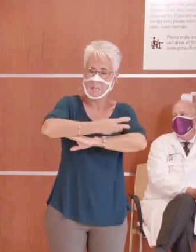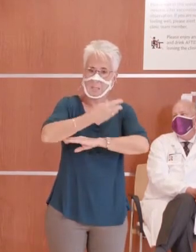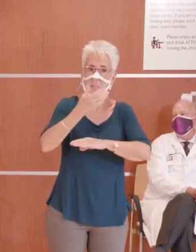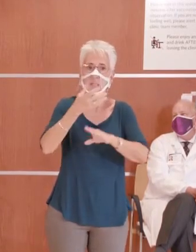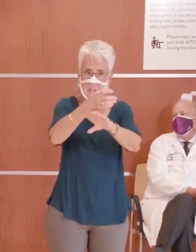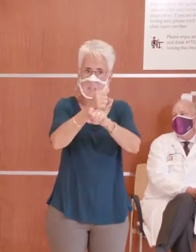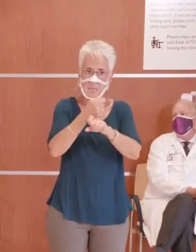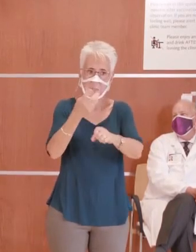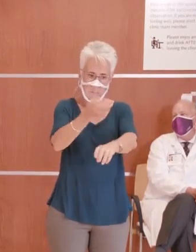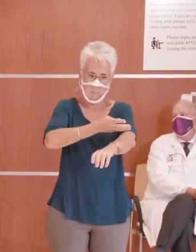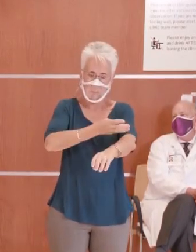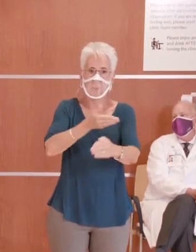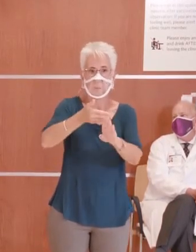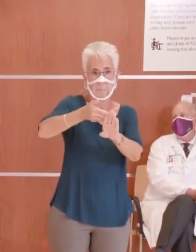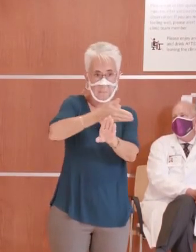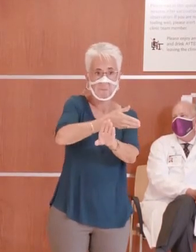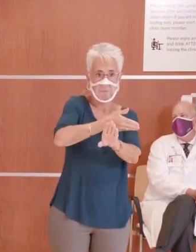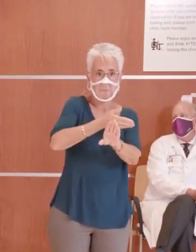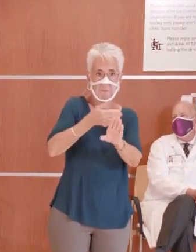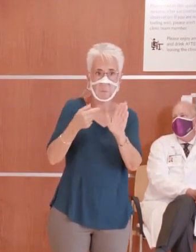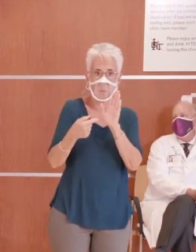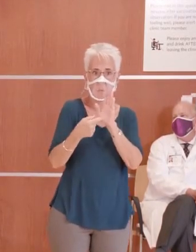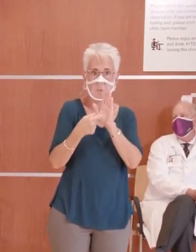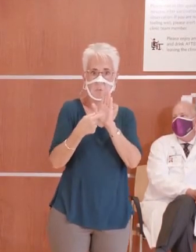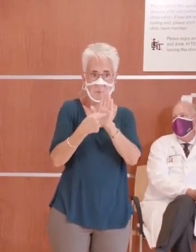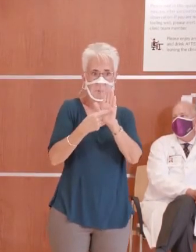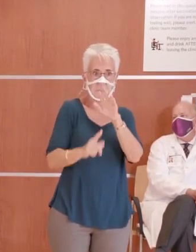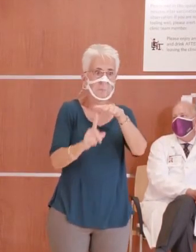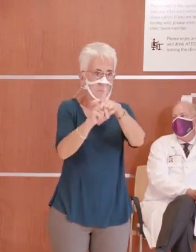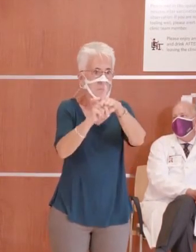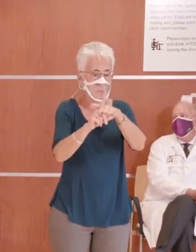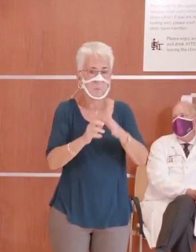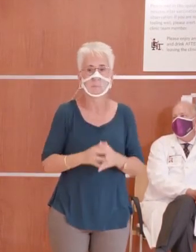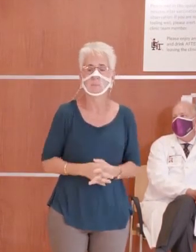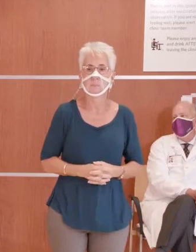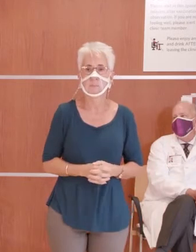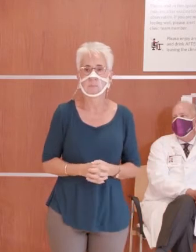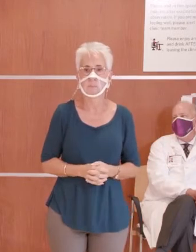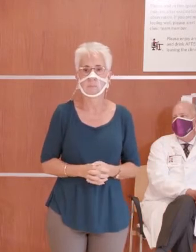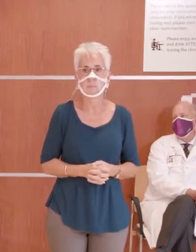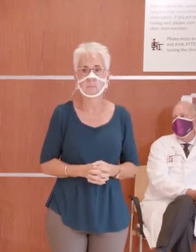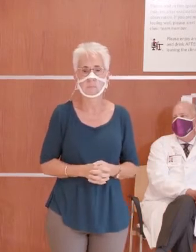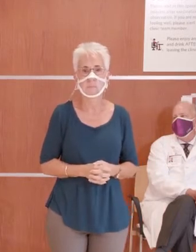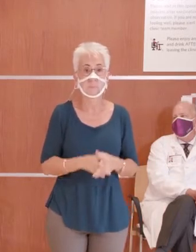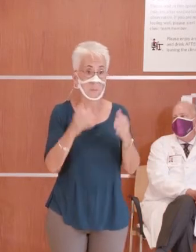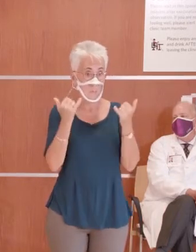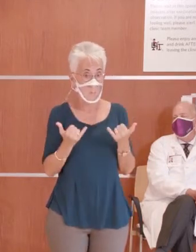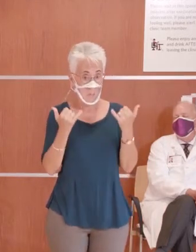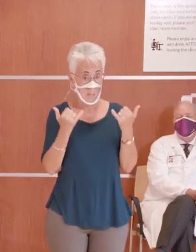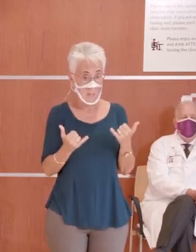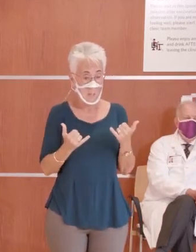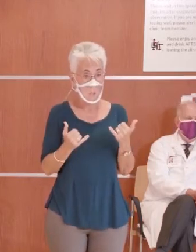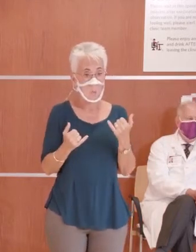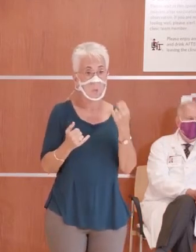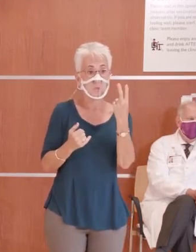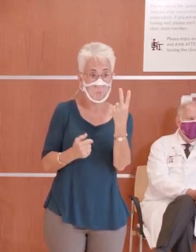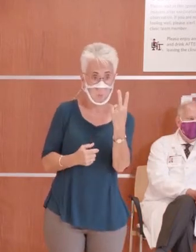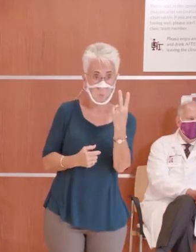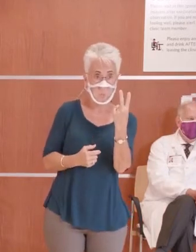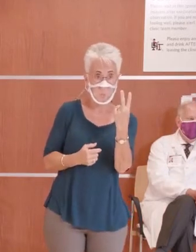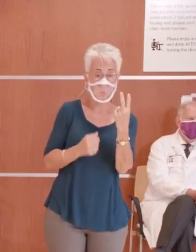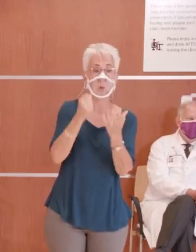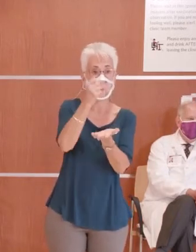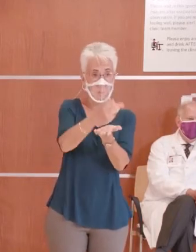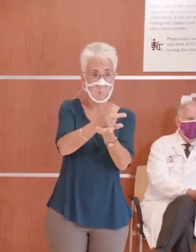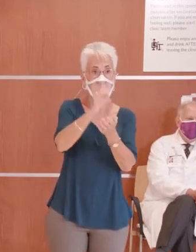of symptoms, as that's what our data show is the most effective. Right now, there are 2 approved